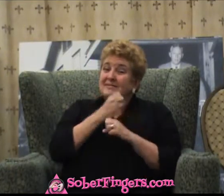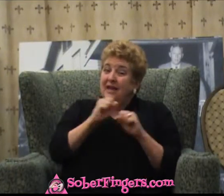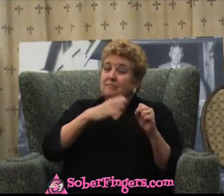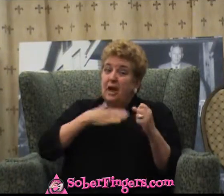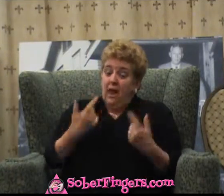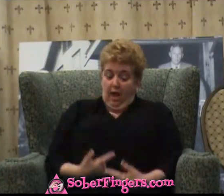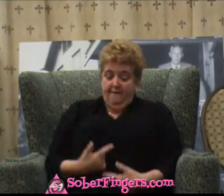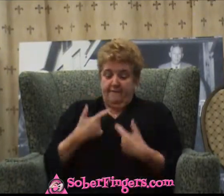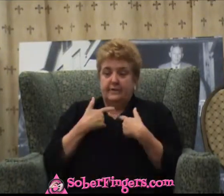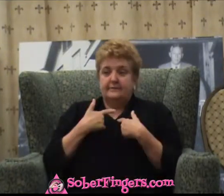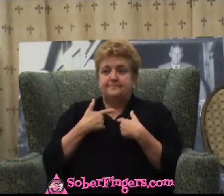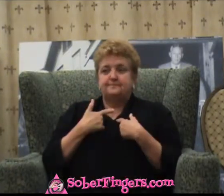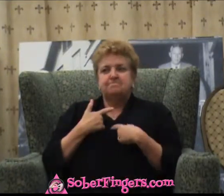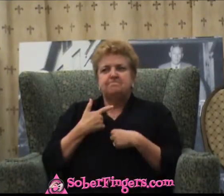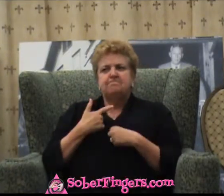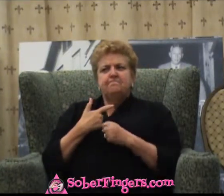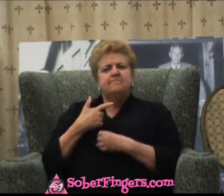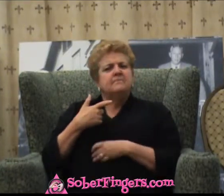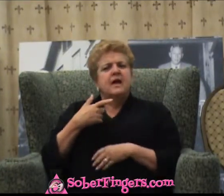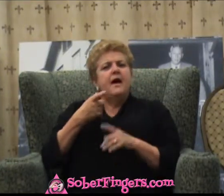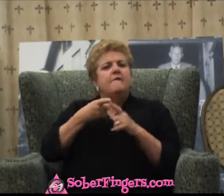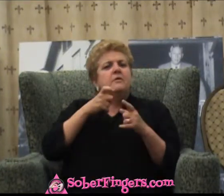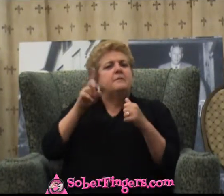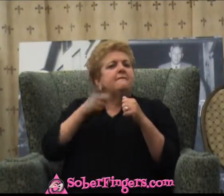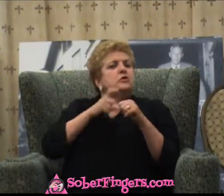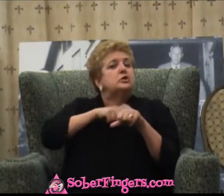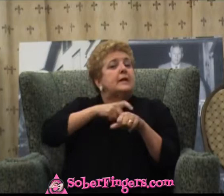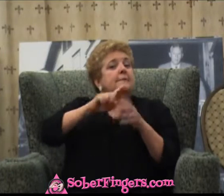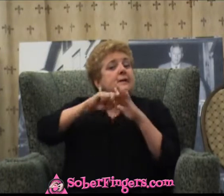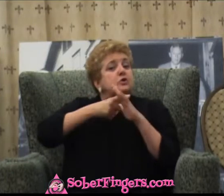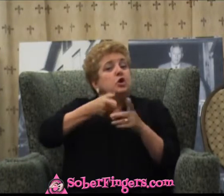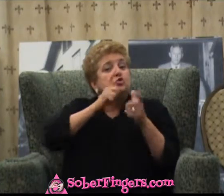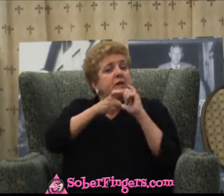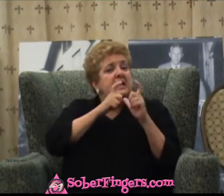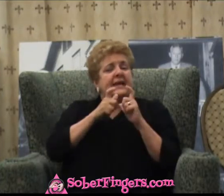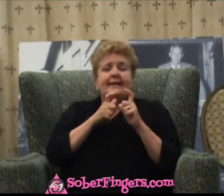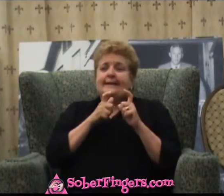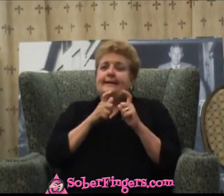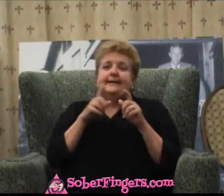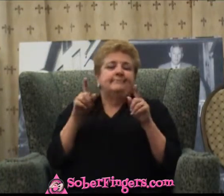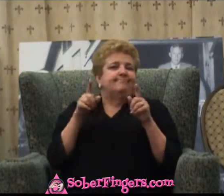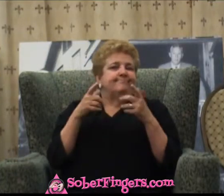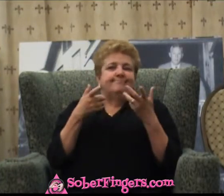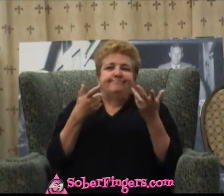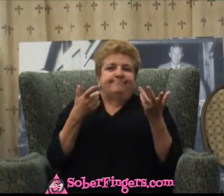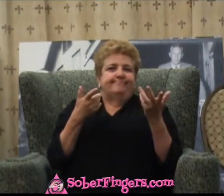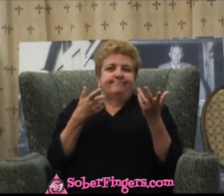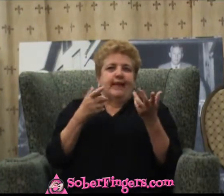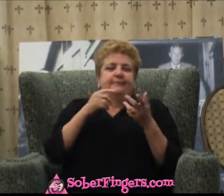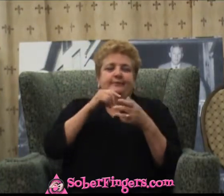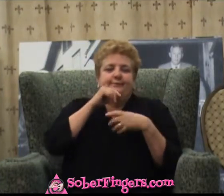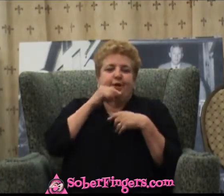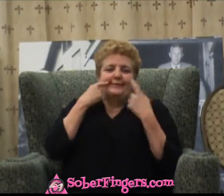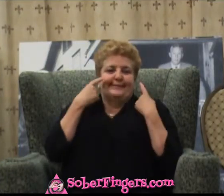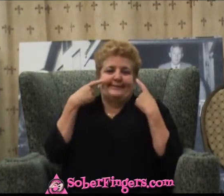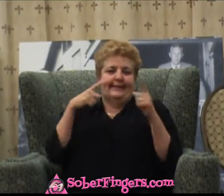I never drank successfully from the very first time. I drank alcoholically, like I said, from the beginning. And then there were signs, you